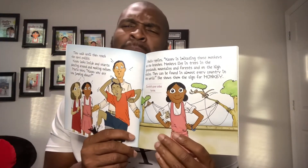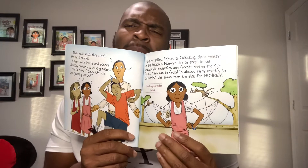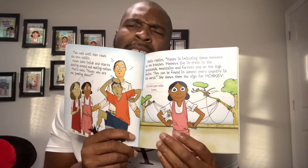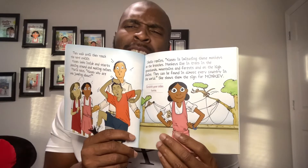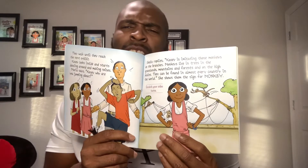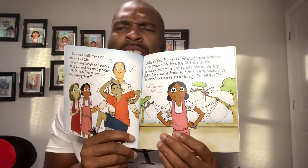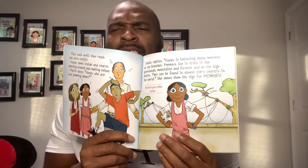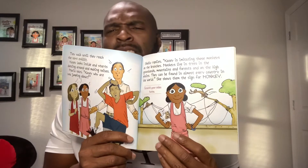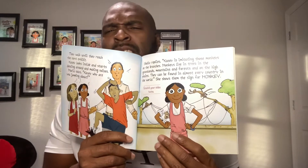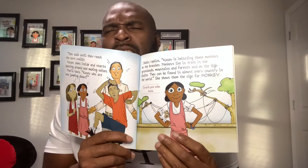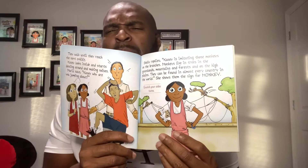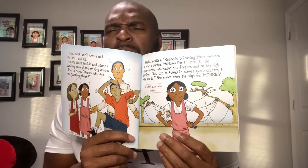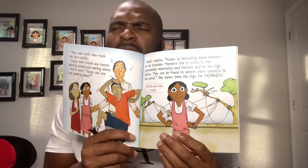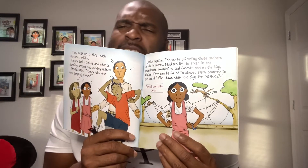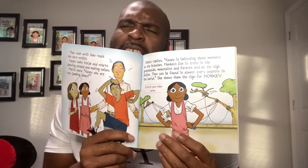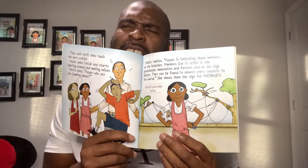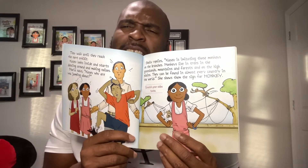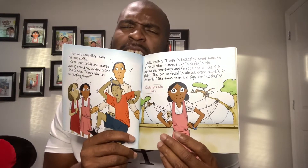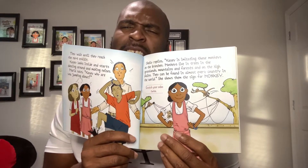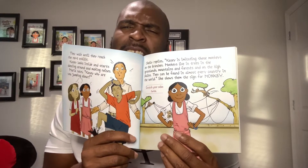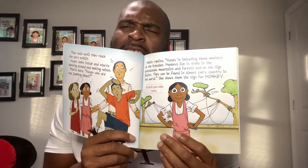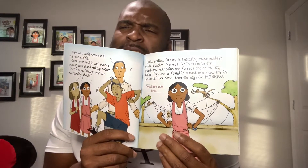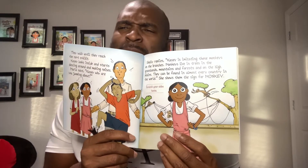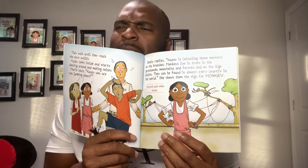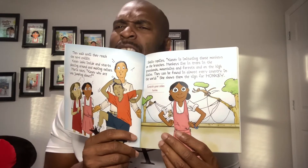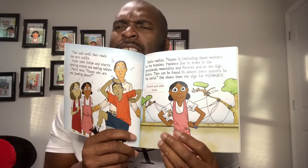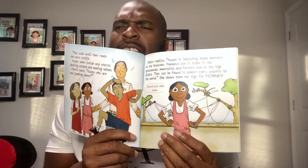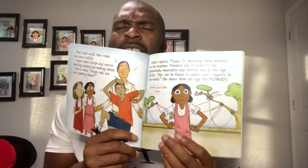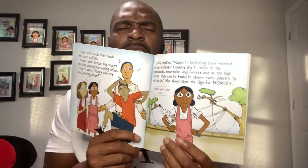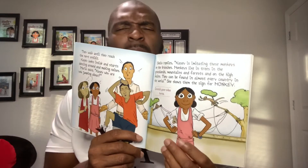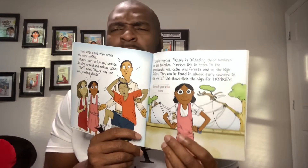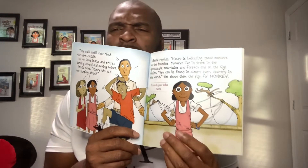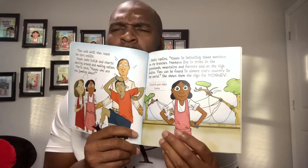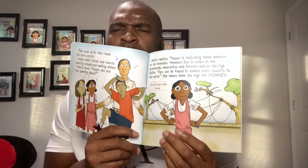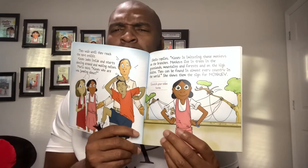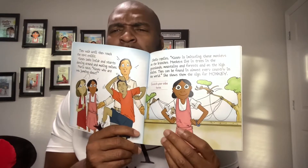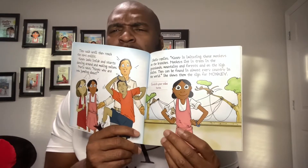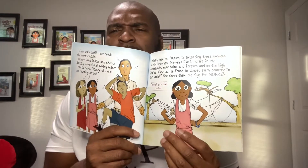making noises. Maria says, Casey, why are you jumping about?